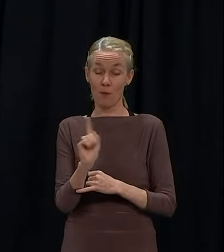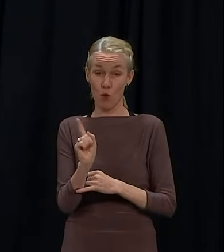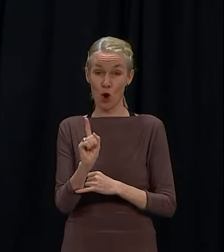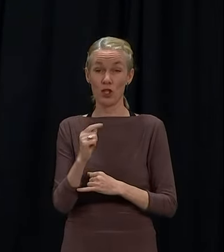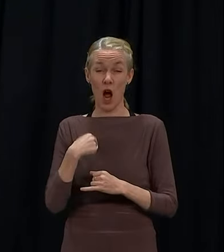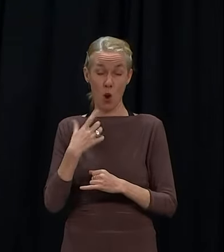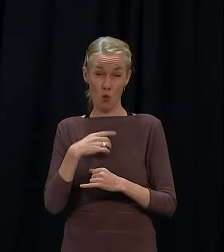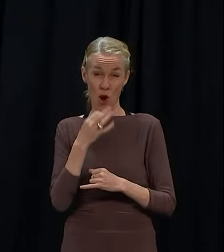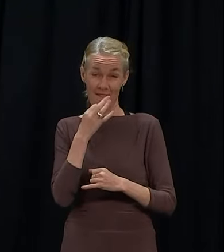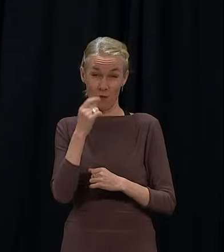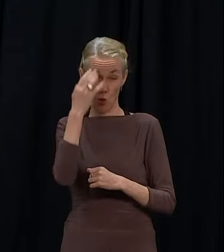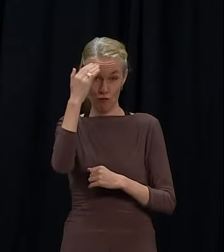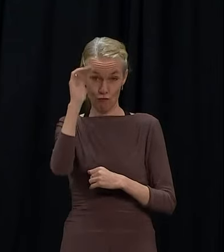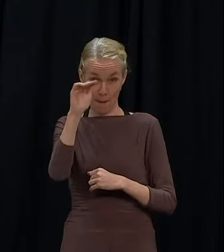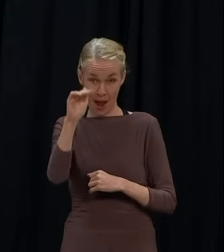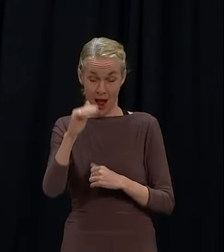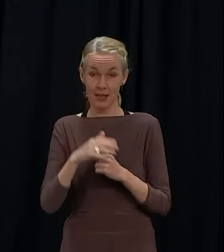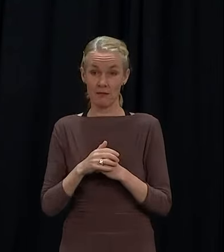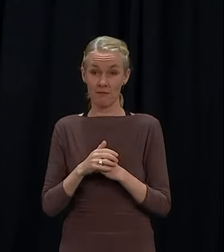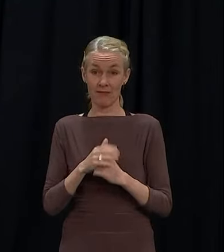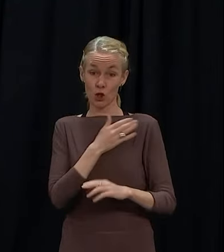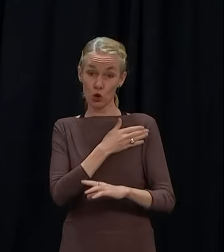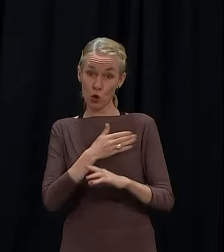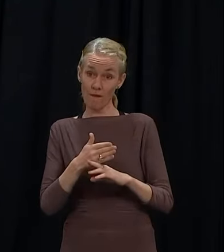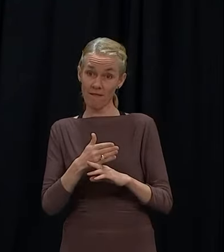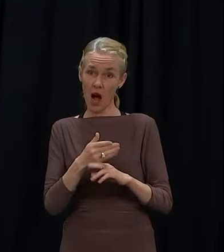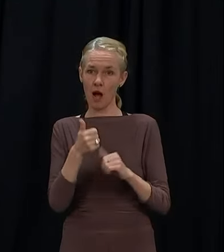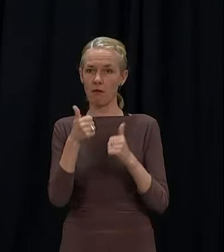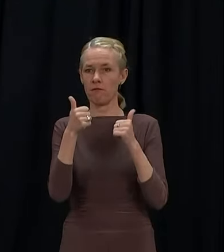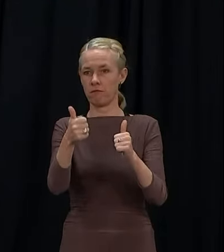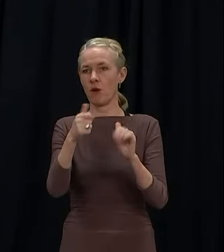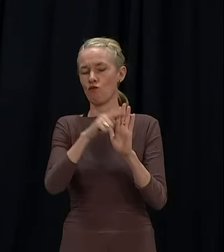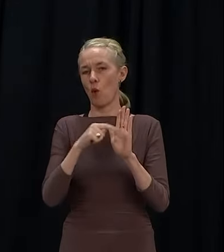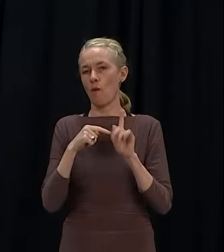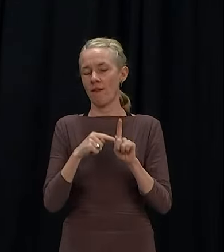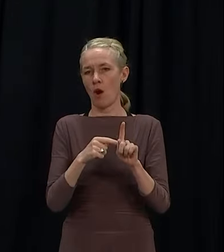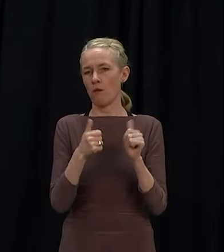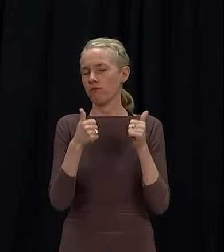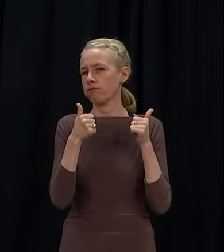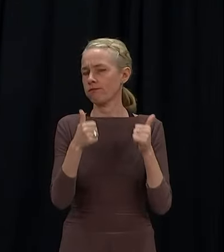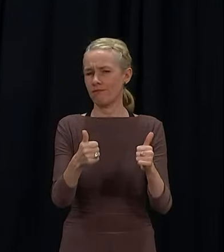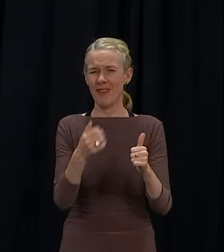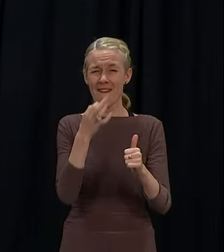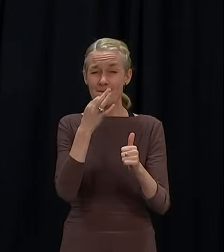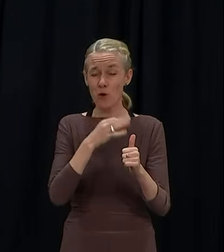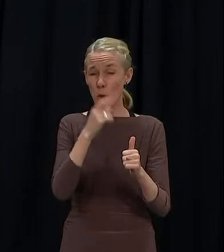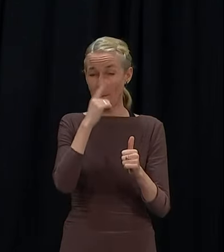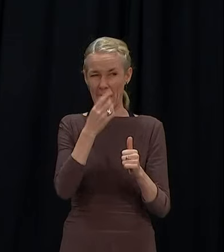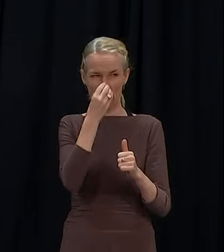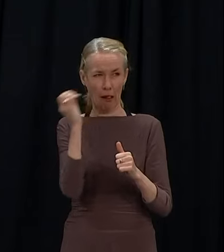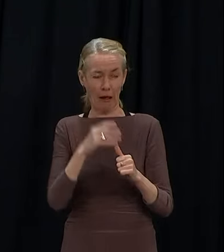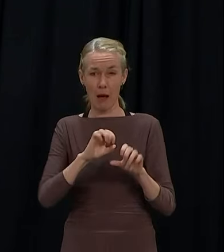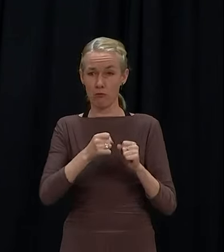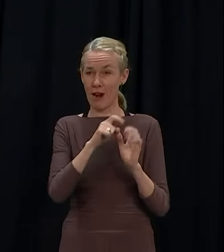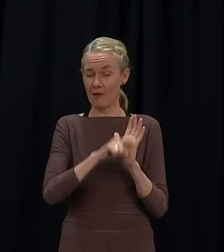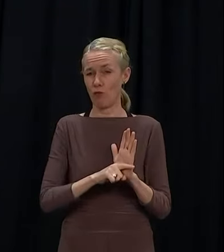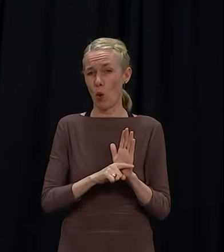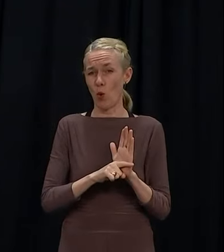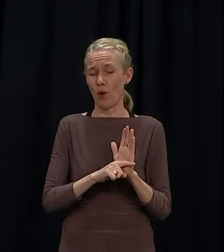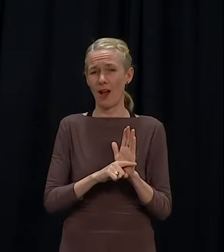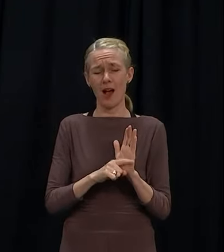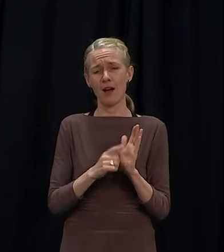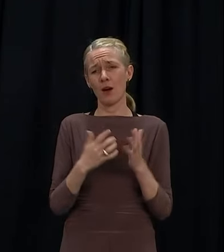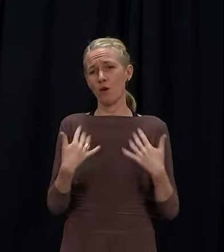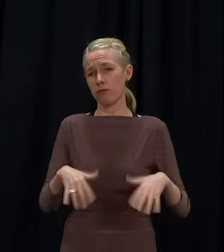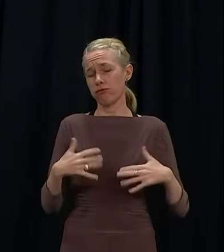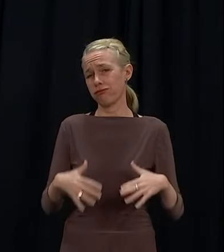important reminders. To date, everyone is doing incredibly well with level 4. Compliance is really impressive, so a huge thank you. But case